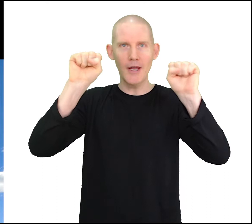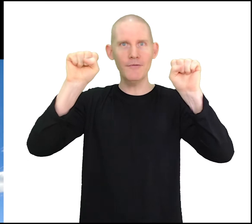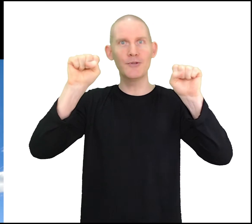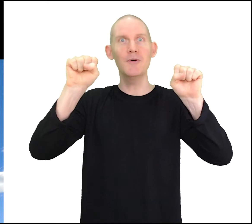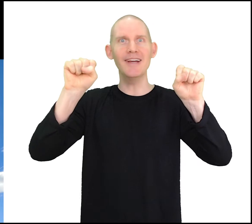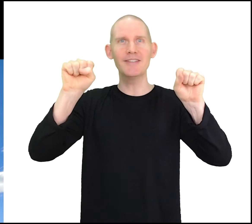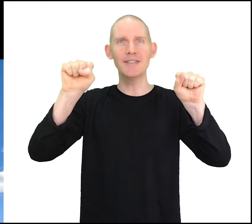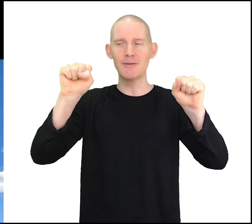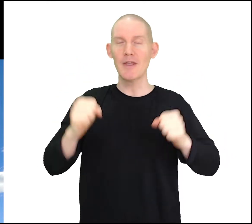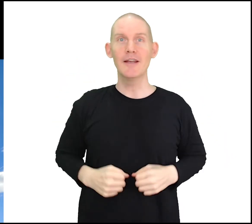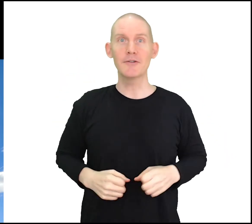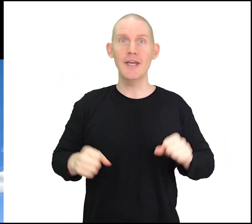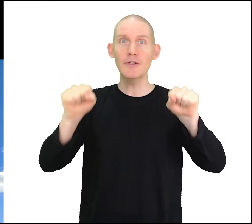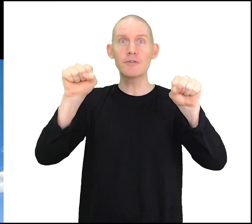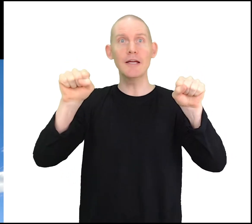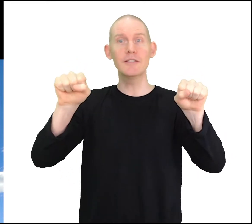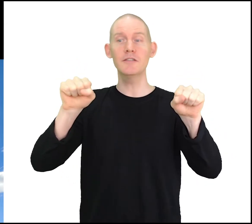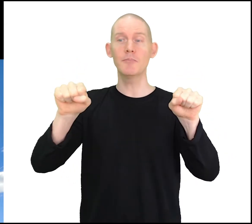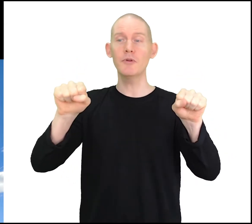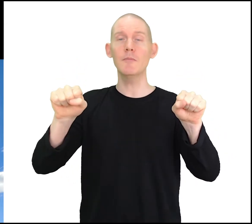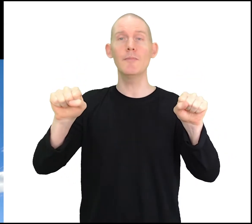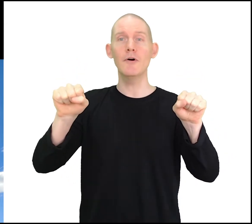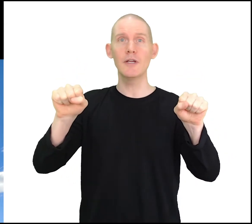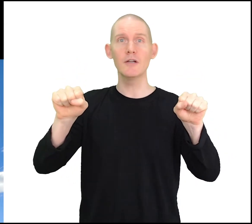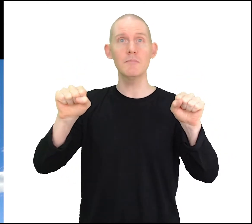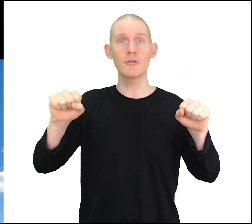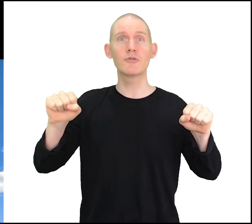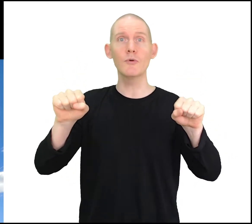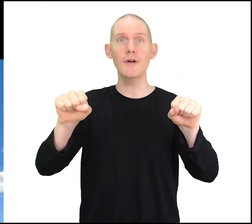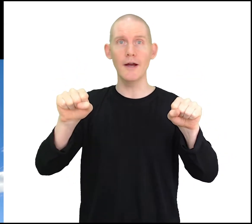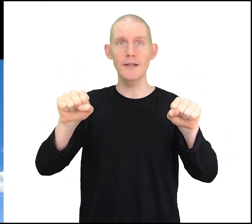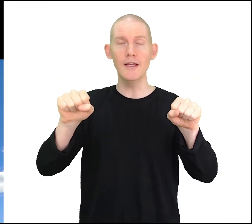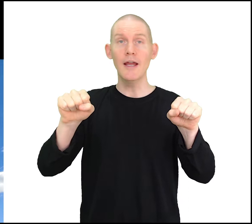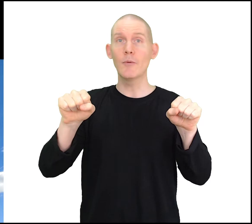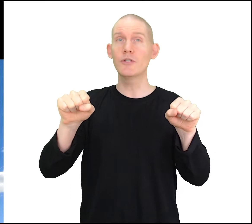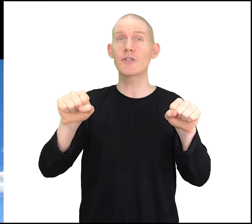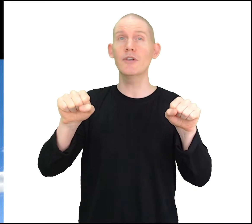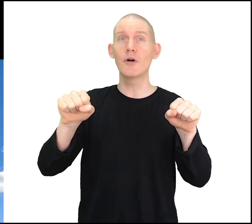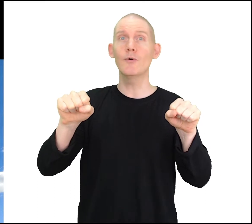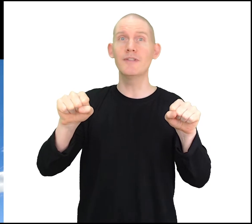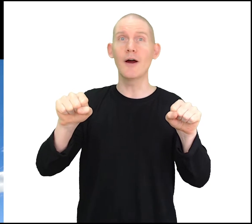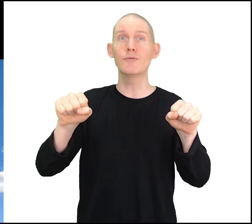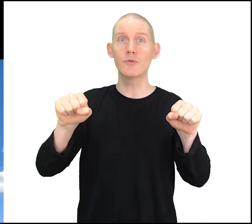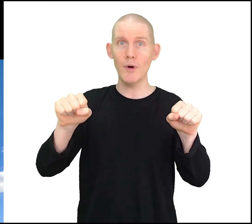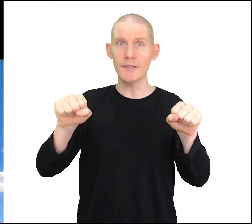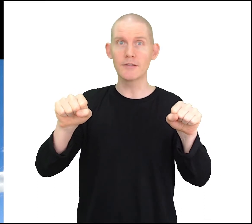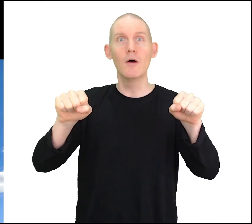2 S's. Now take those S's and put them about here, about shoulder height, and we're just going to go down twice.